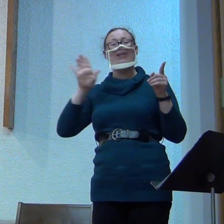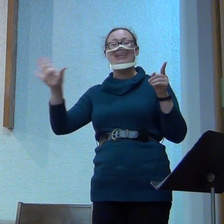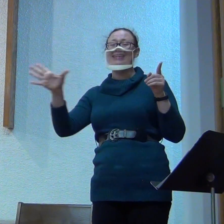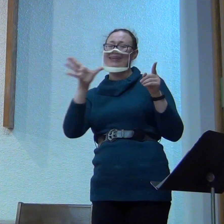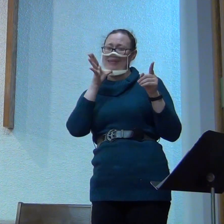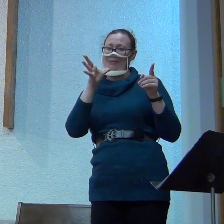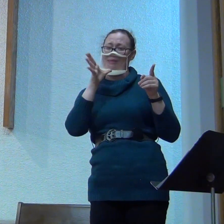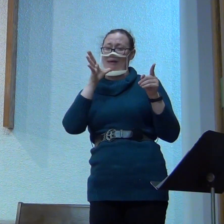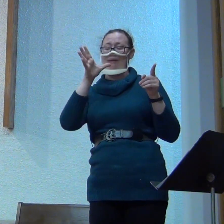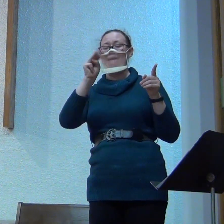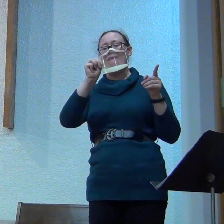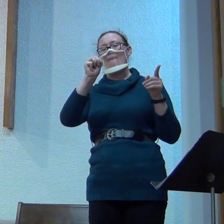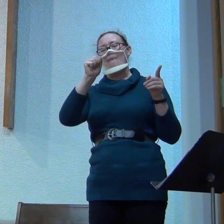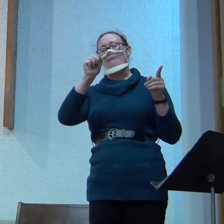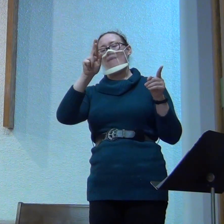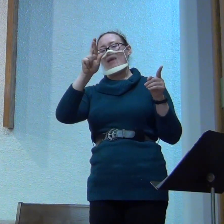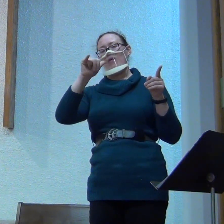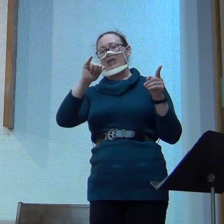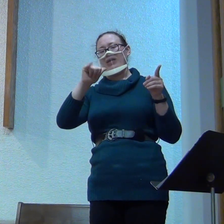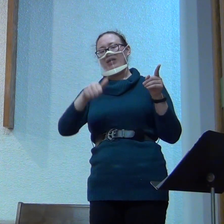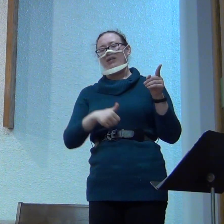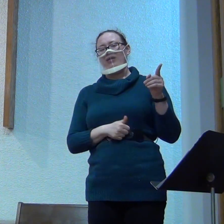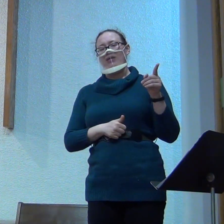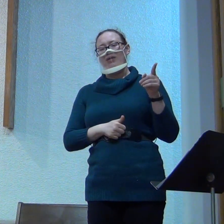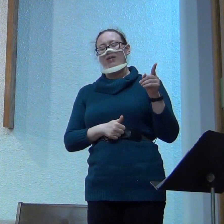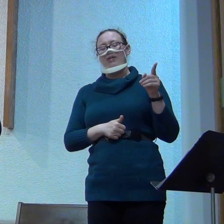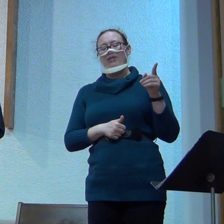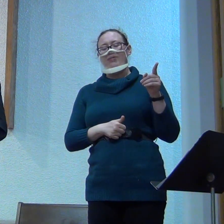mother, Mary.